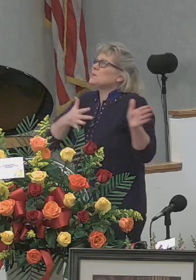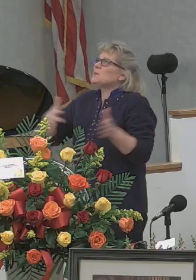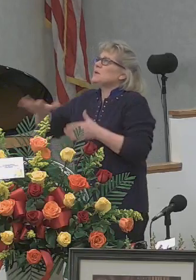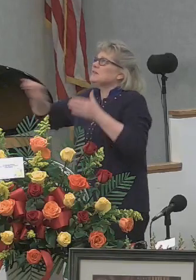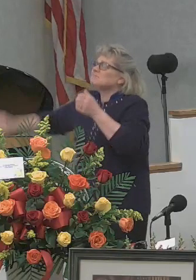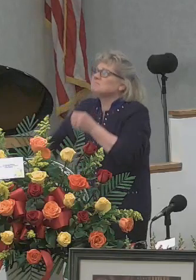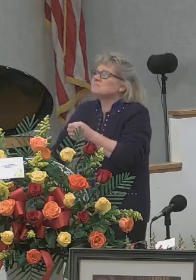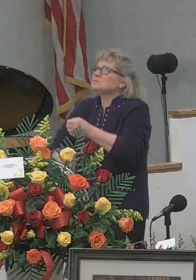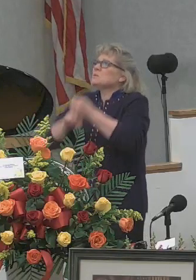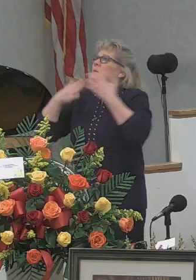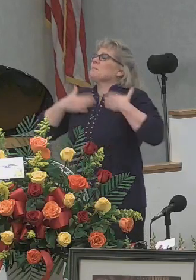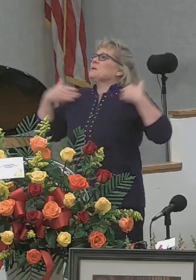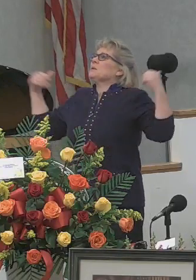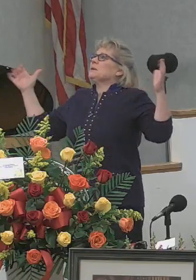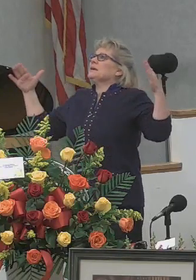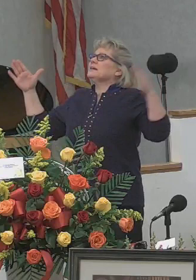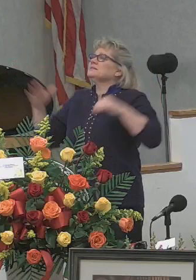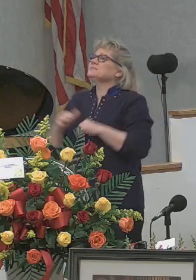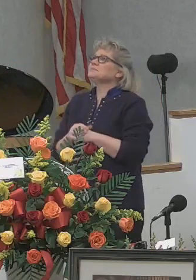wind beneath my wings.